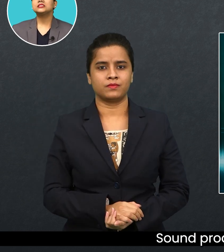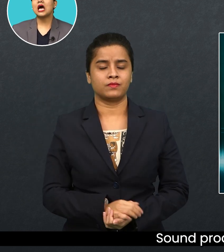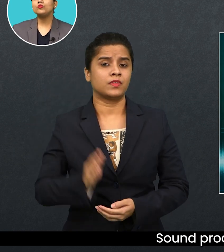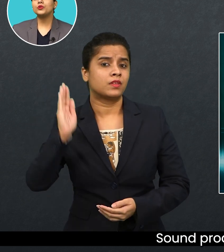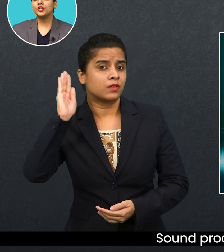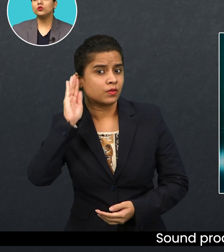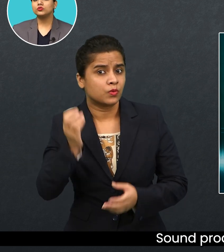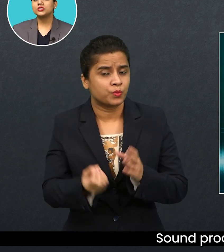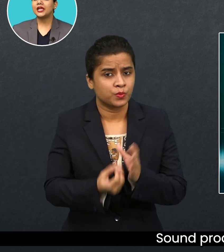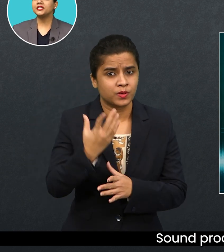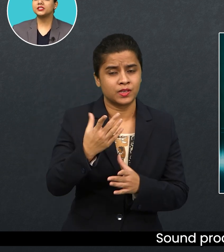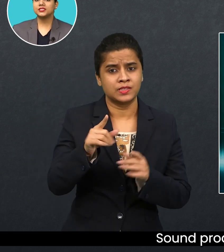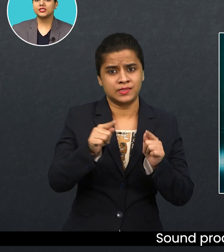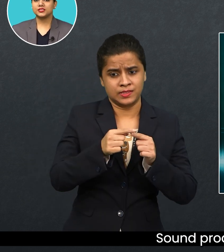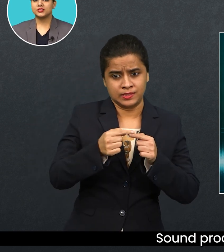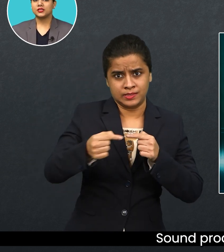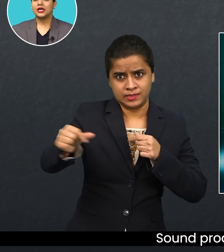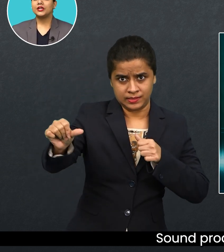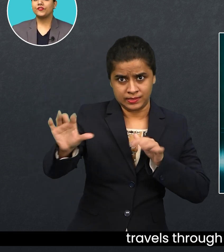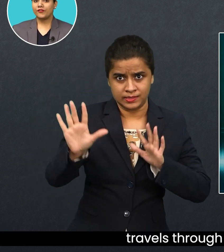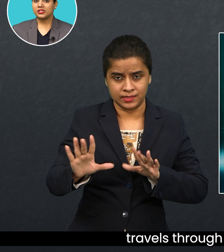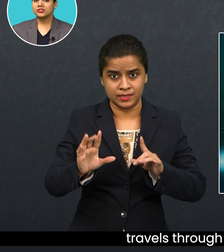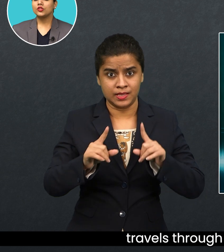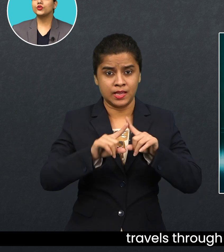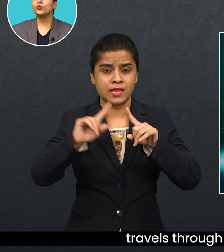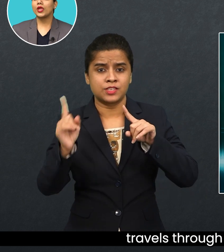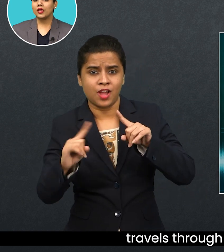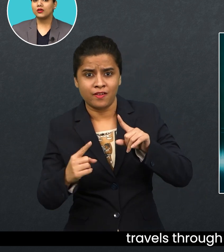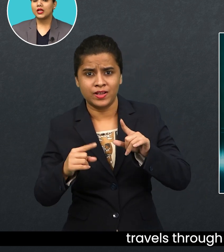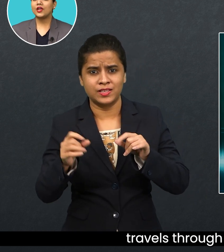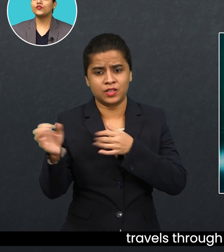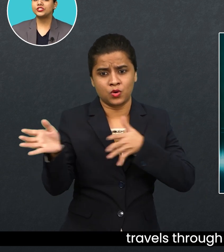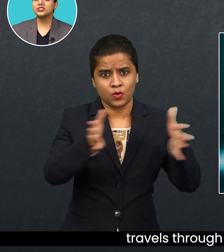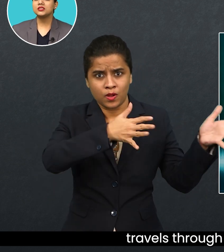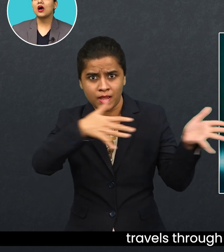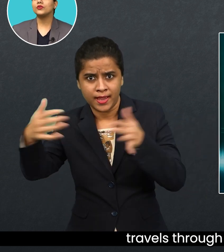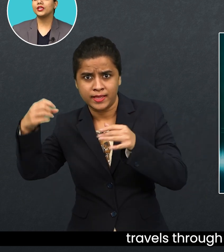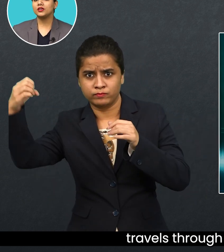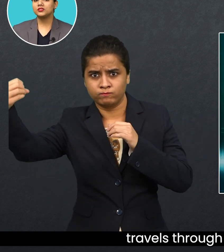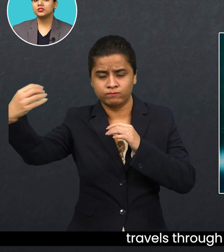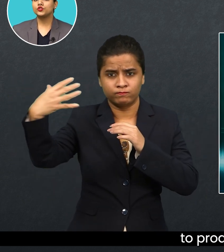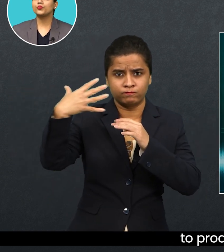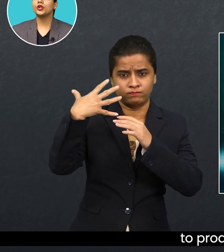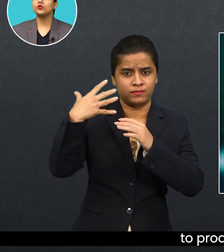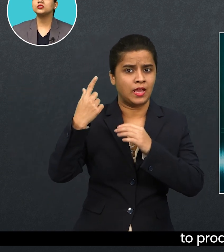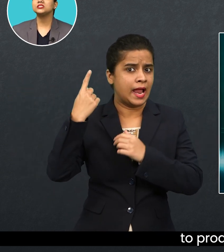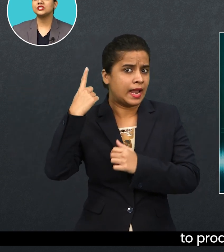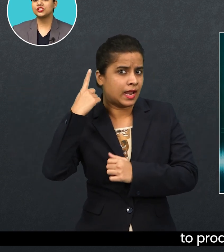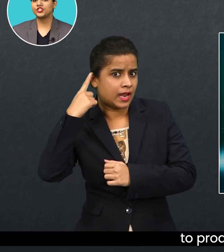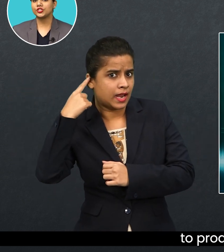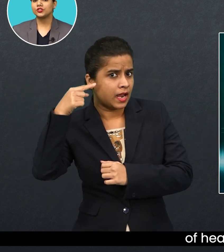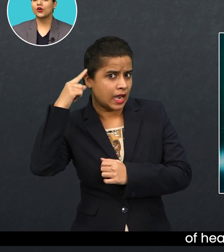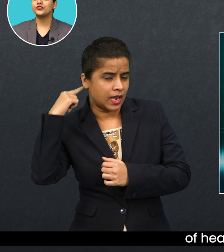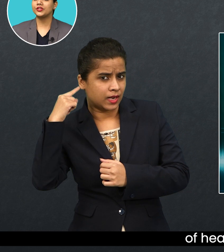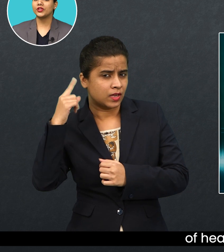Sound produced at a distance, travels through air and reaches our ears to produce a